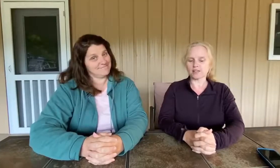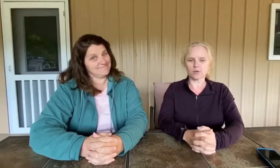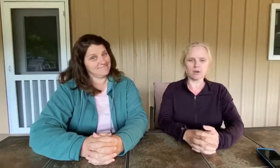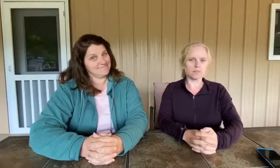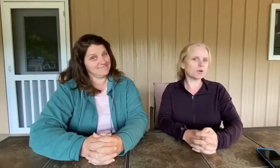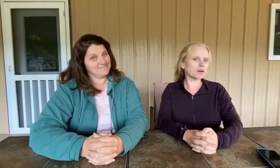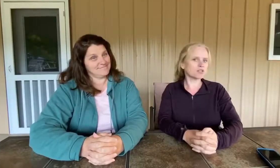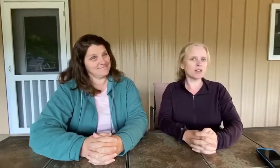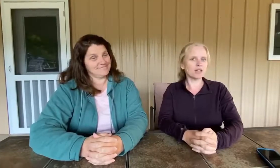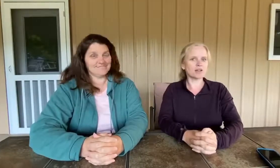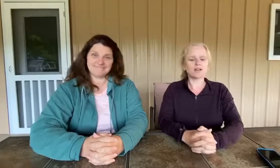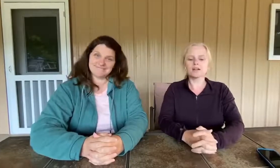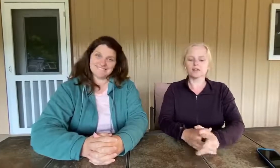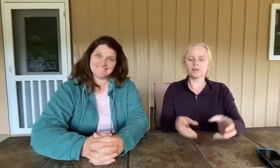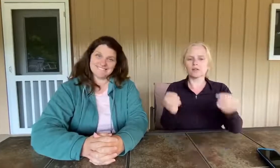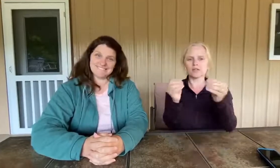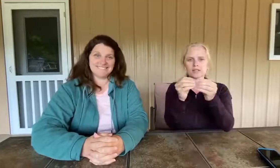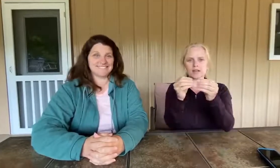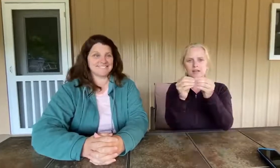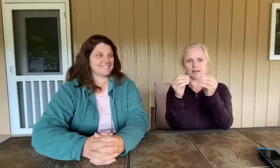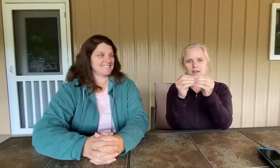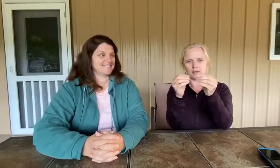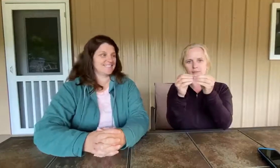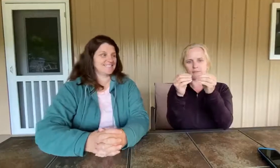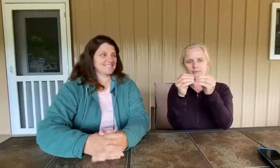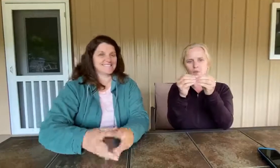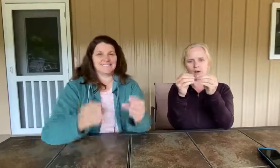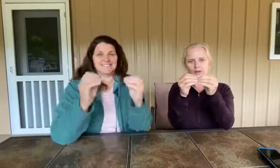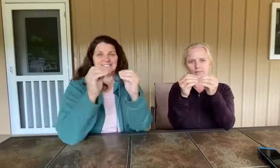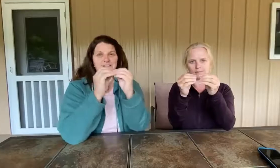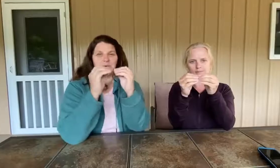or more drink. So this sign is more.